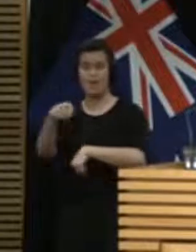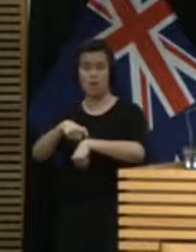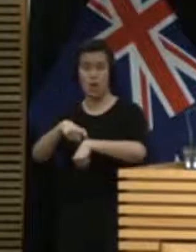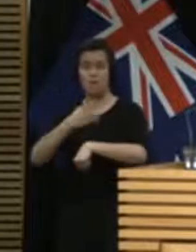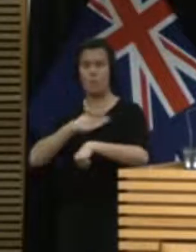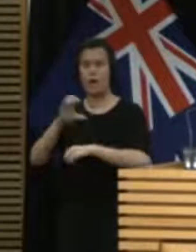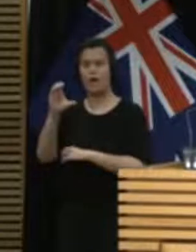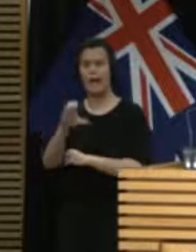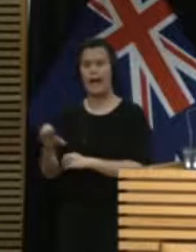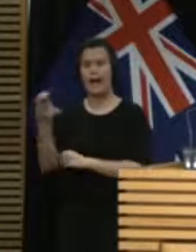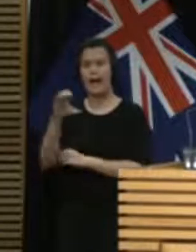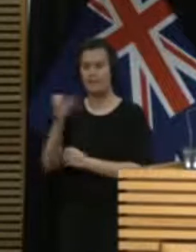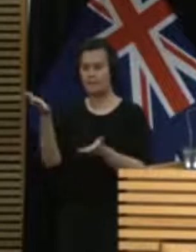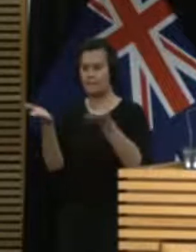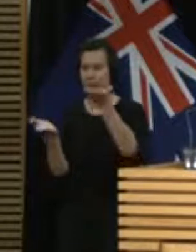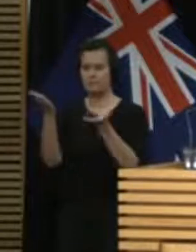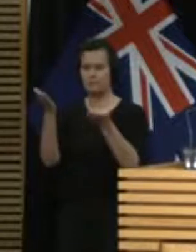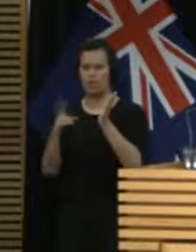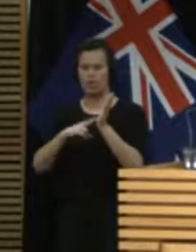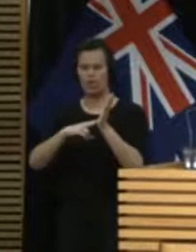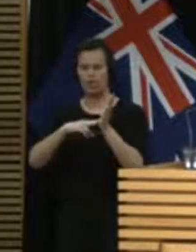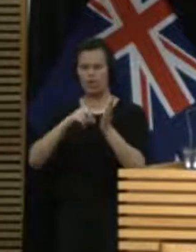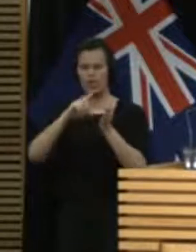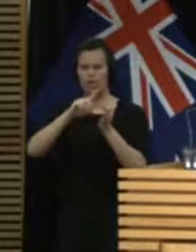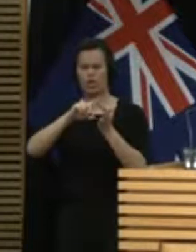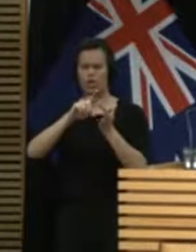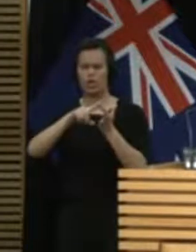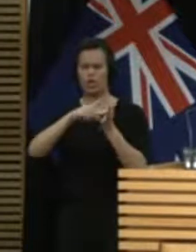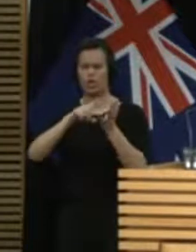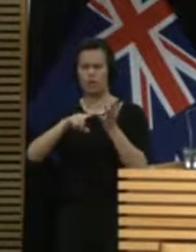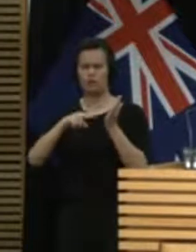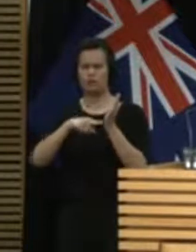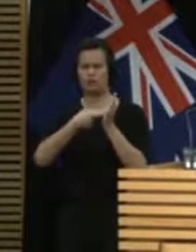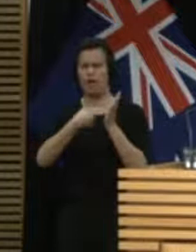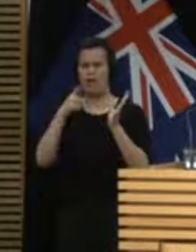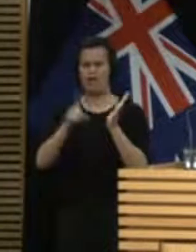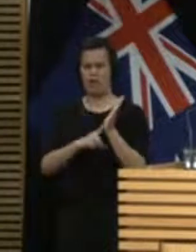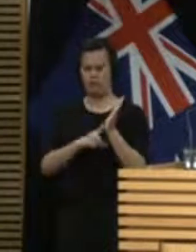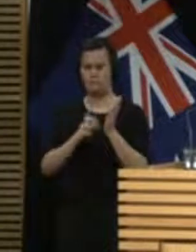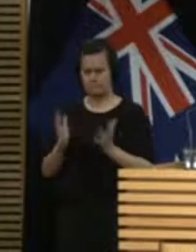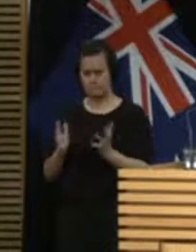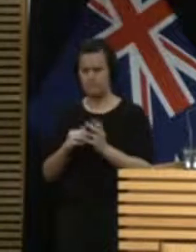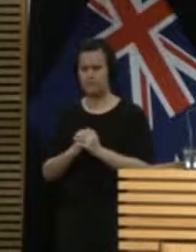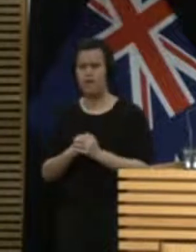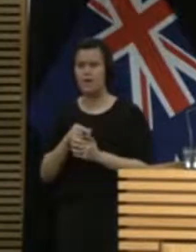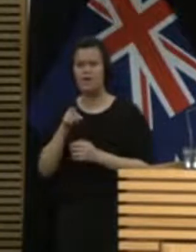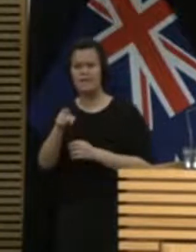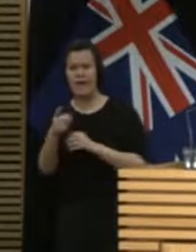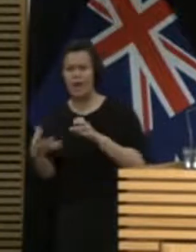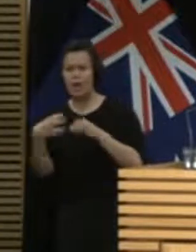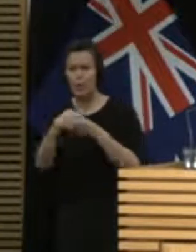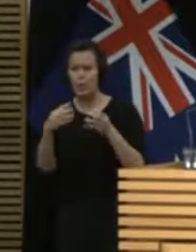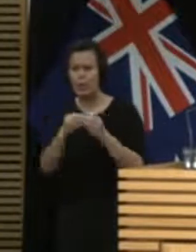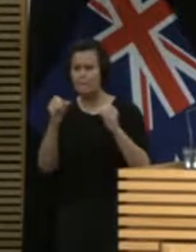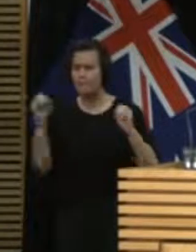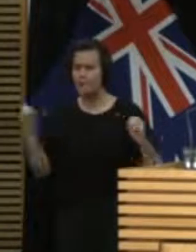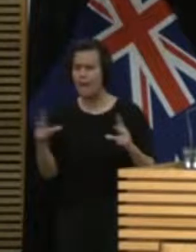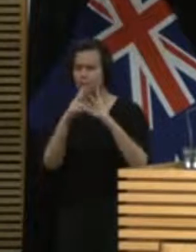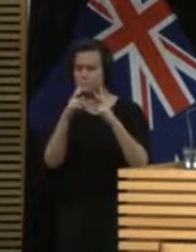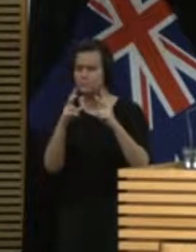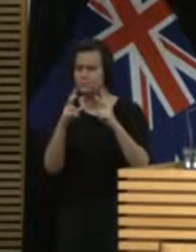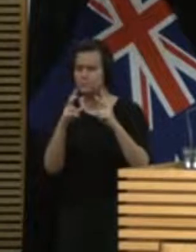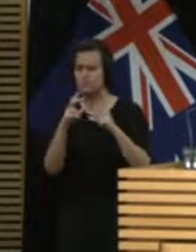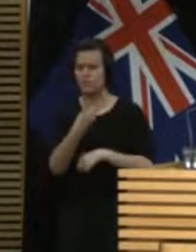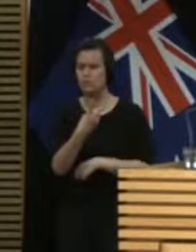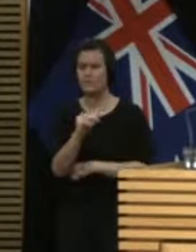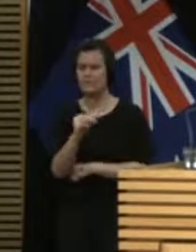2030 NDC, despite the sort of Paris Agreement expecting that to be increased ambition every 5 years. Is that